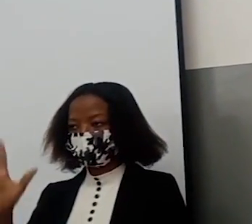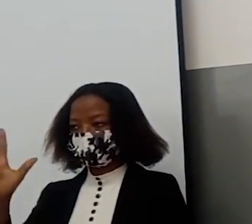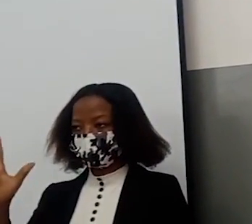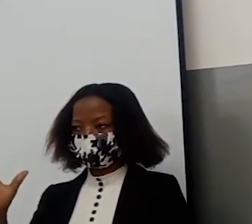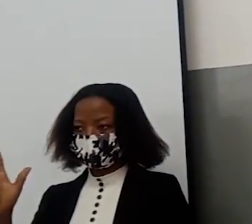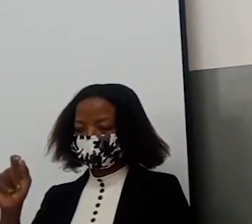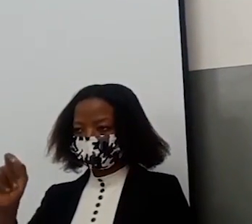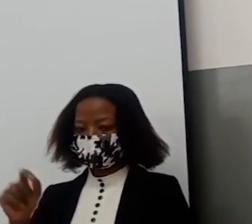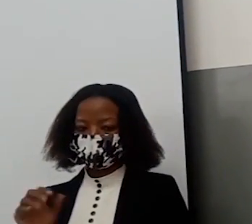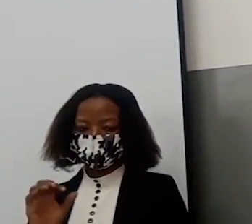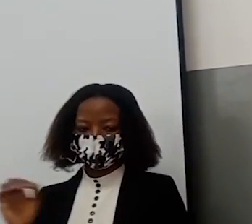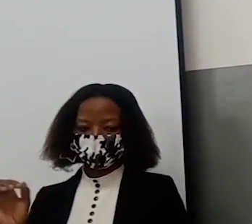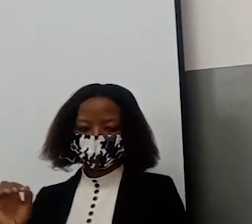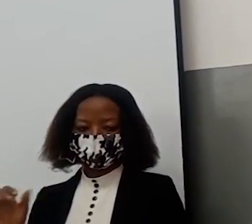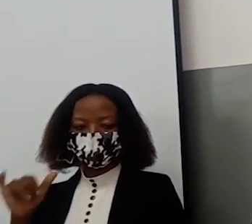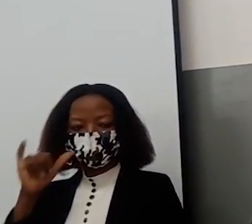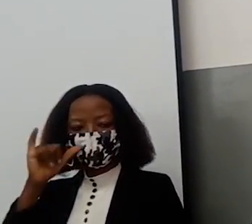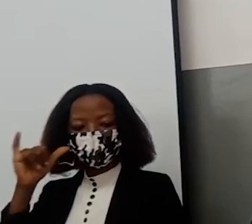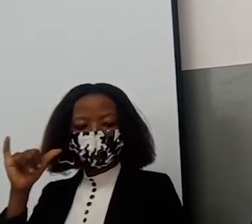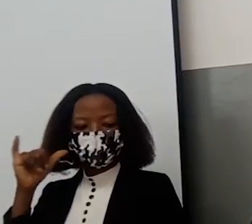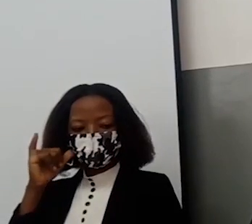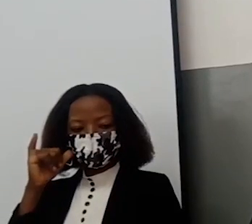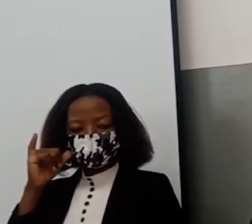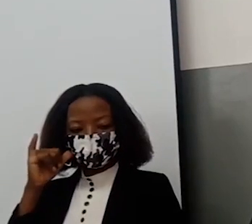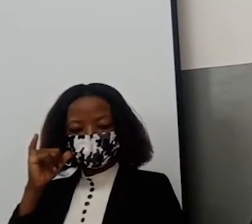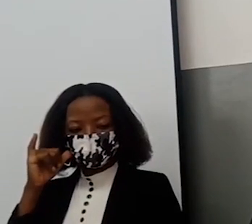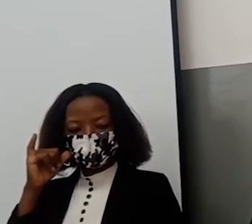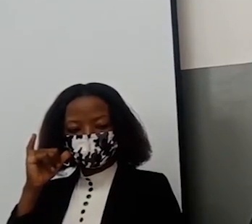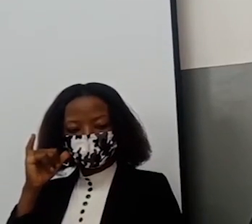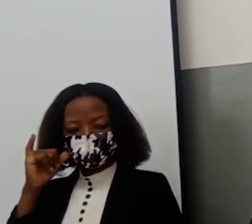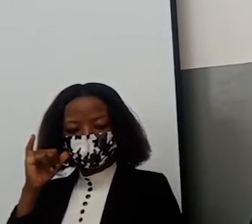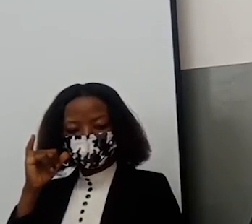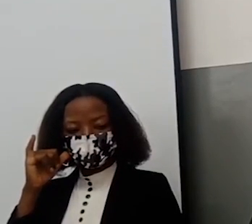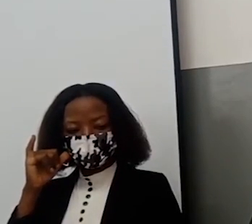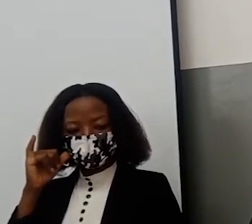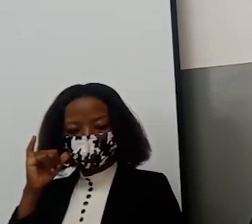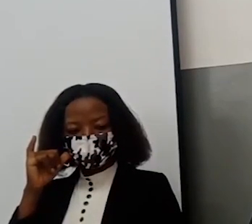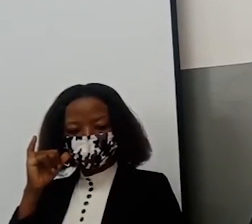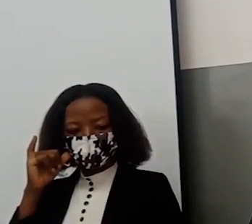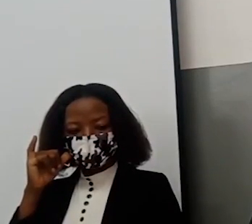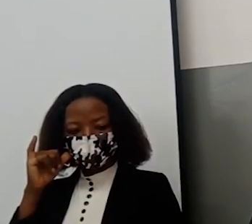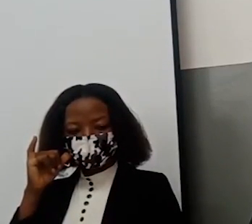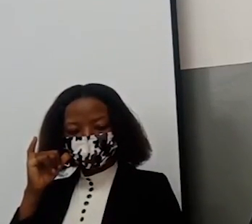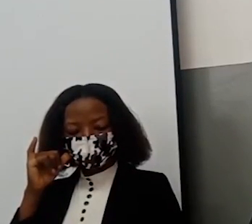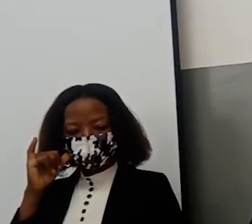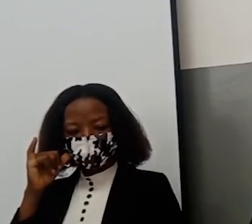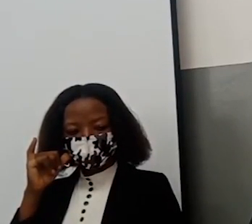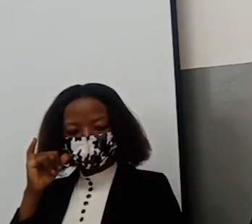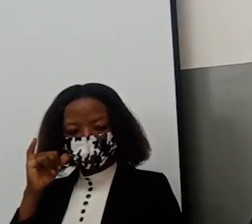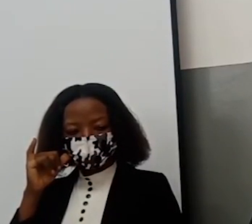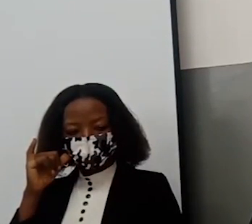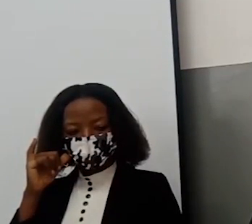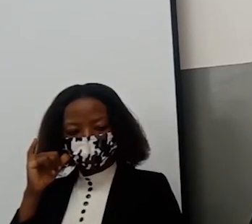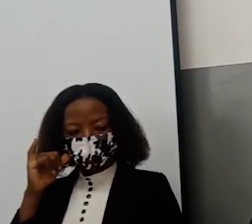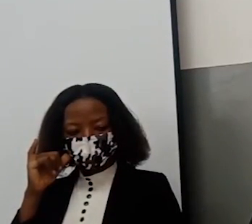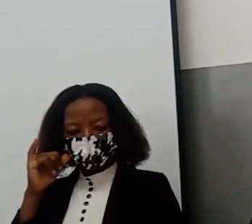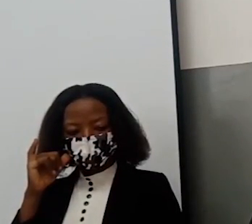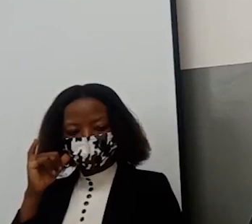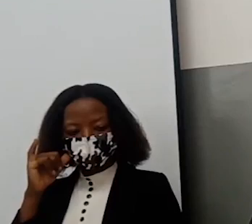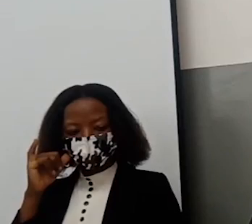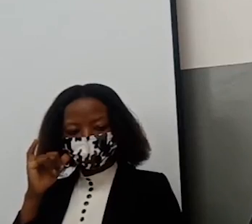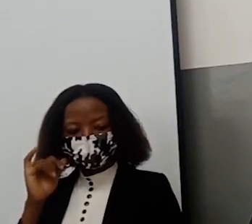3 p.m. So this is for yesterday, and then for yesterday,